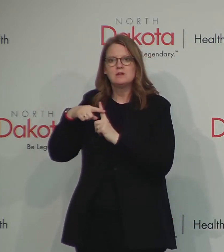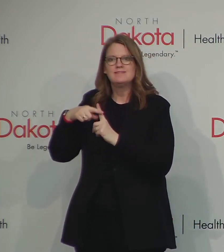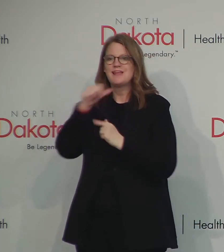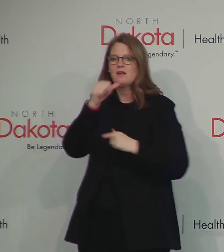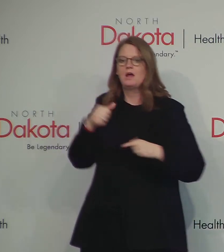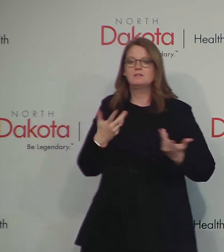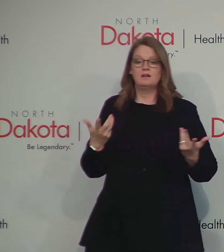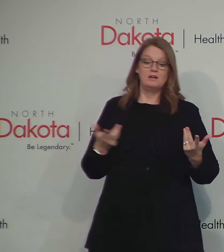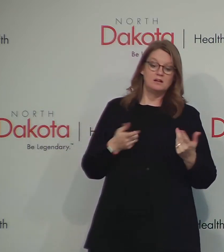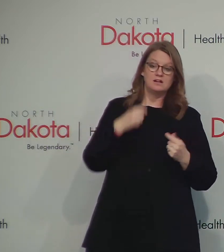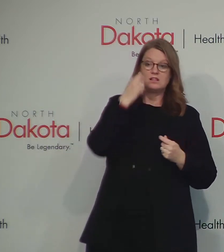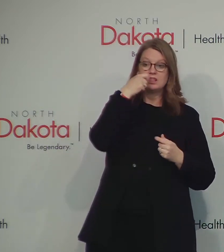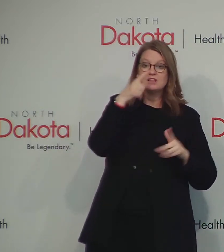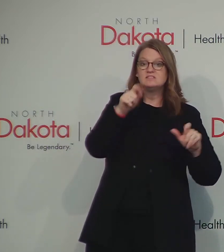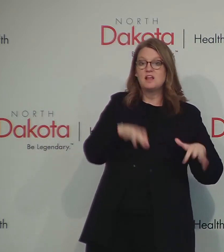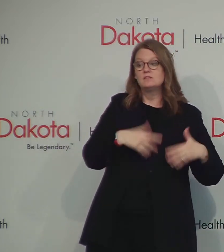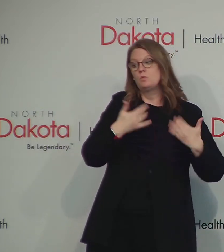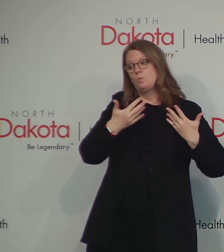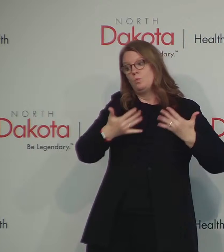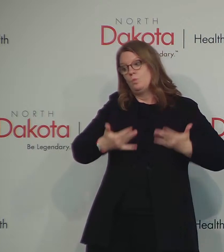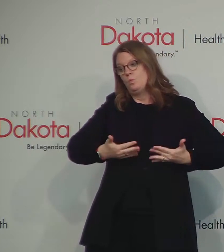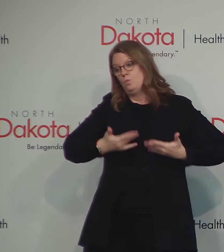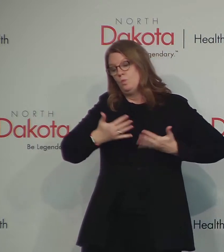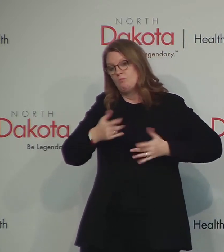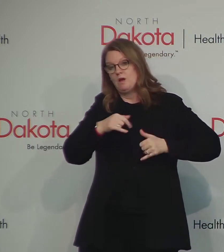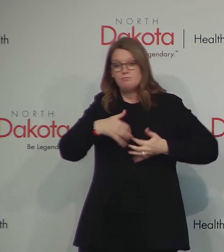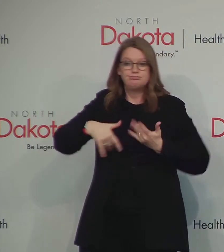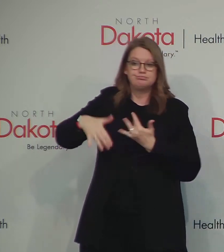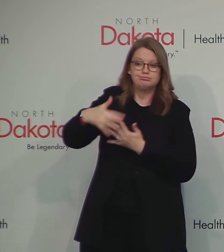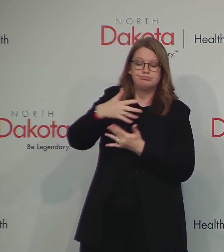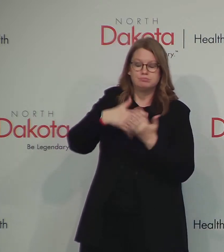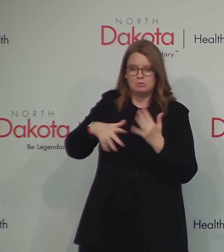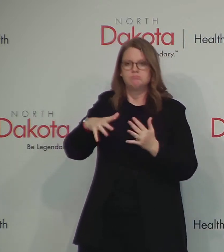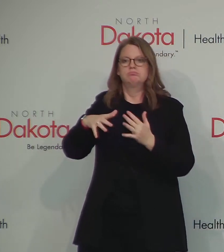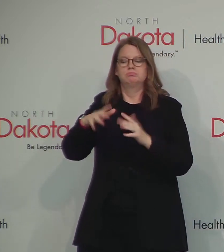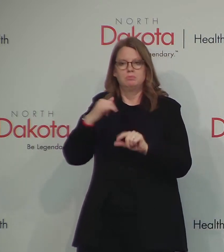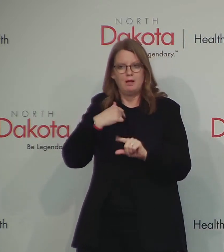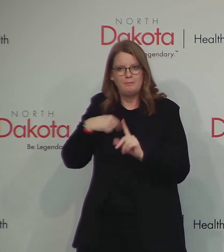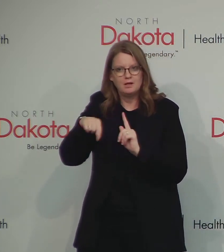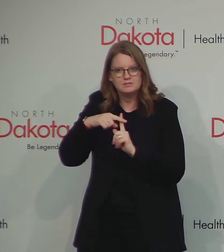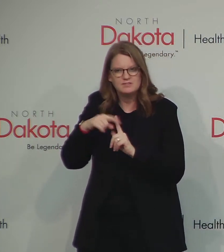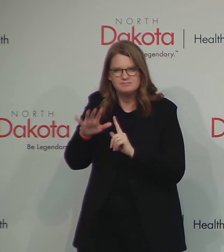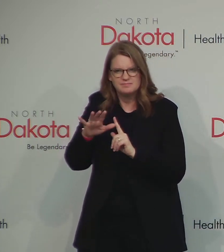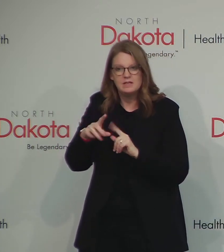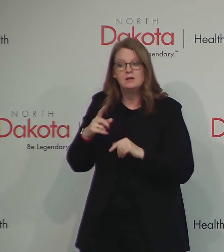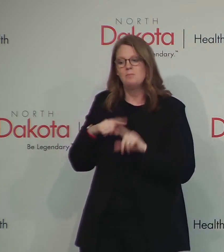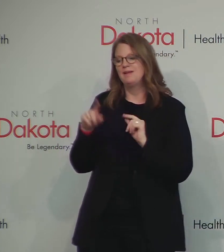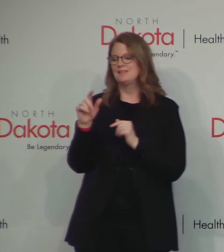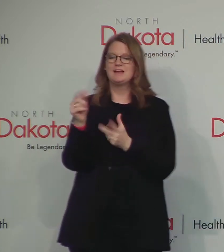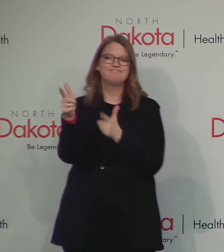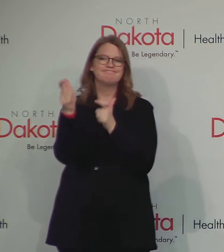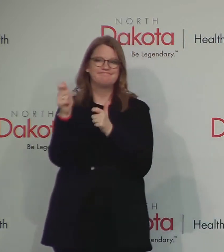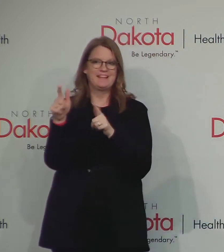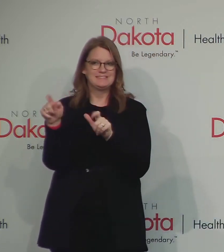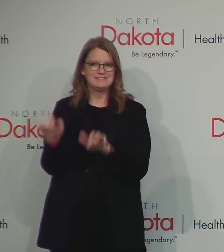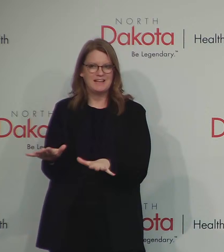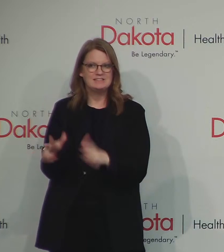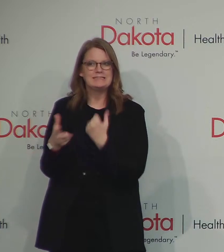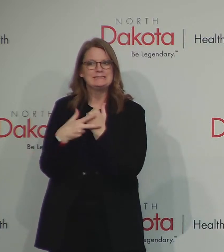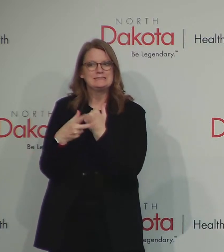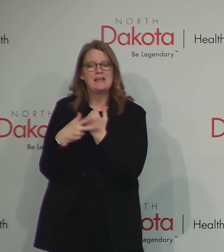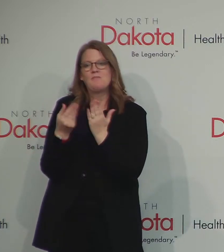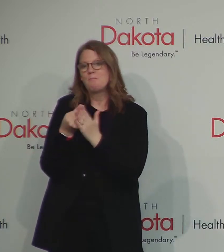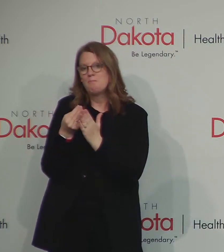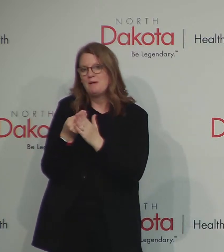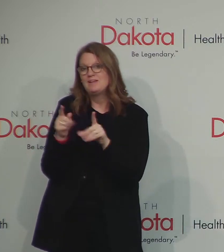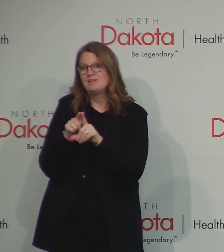but we had more antigen positives today than PCR positives. But this helps save taxpayer dollars and gets